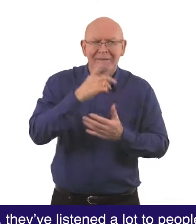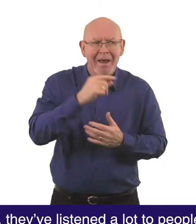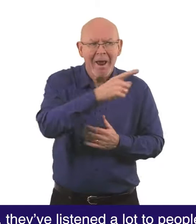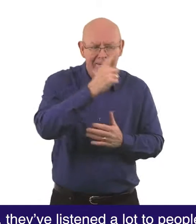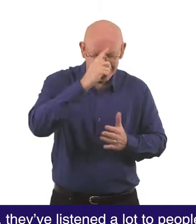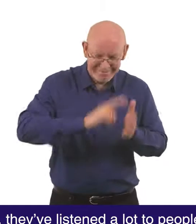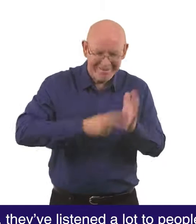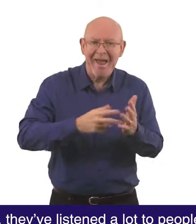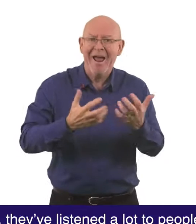centers.